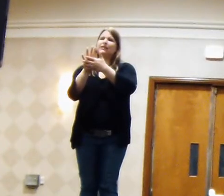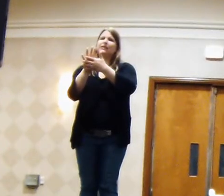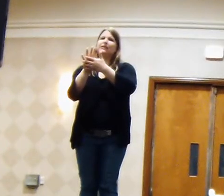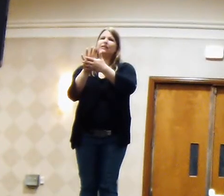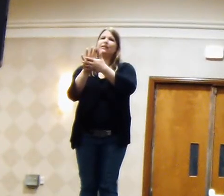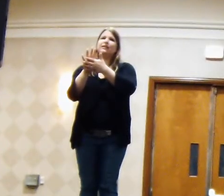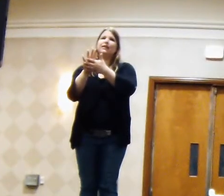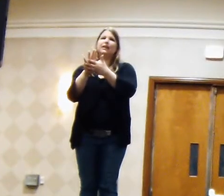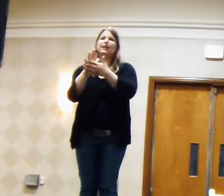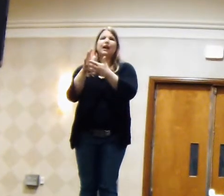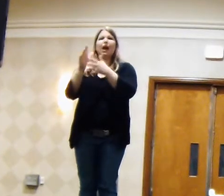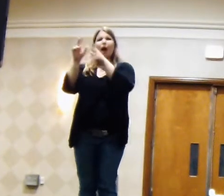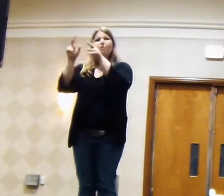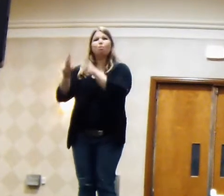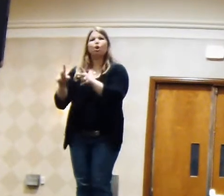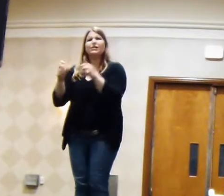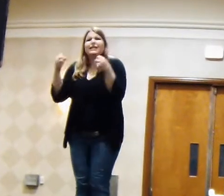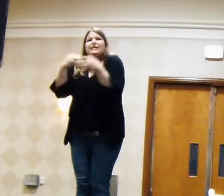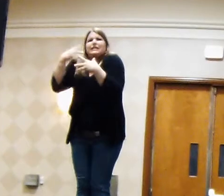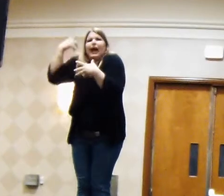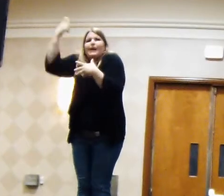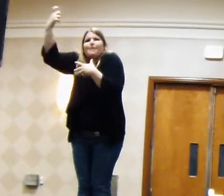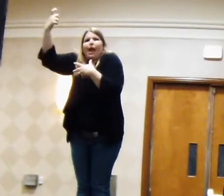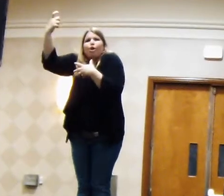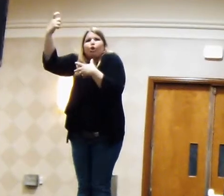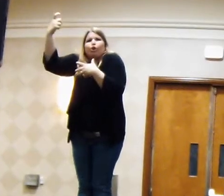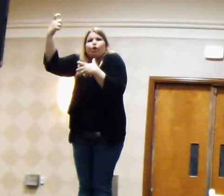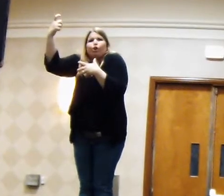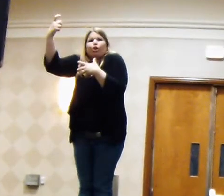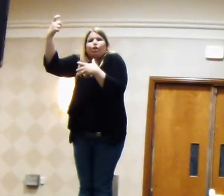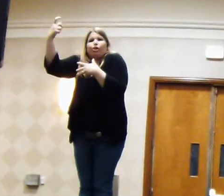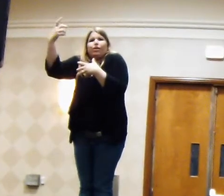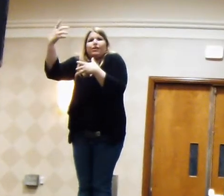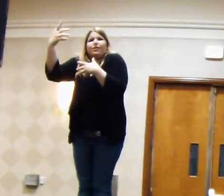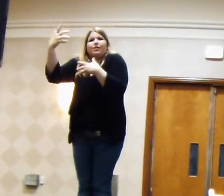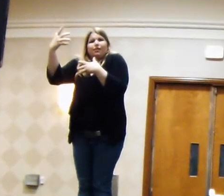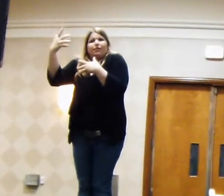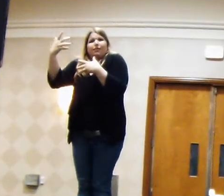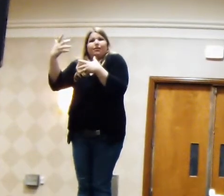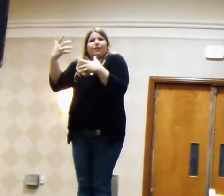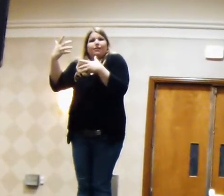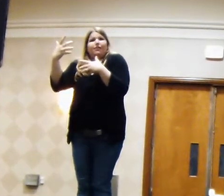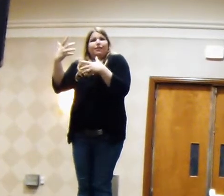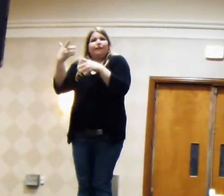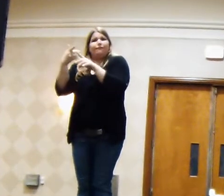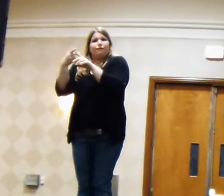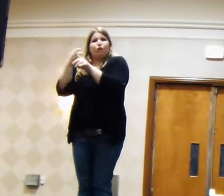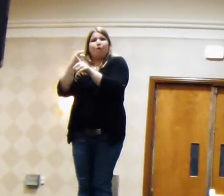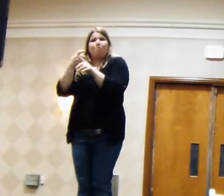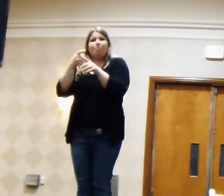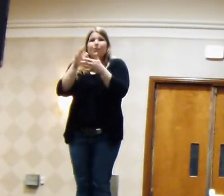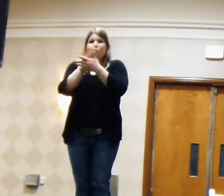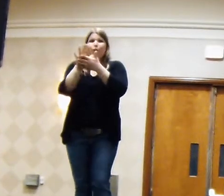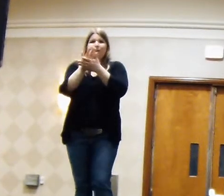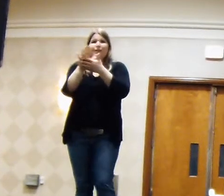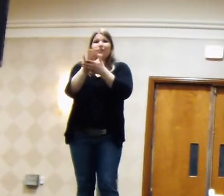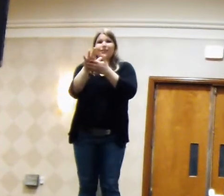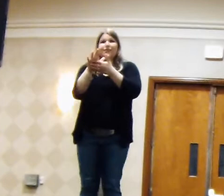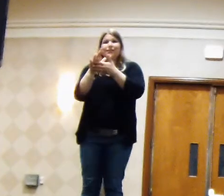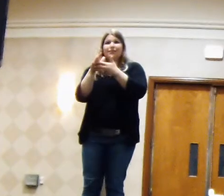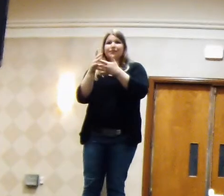Basically, it was someone's nightmare, and that's where the idea came from for the original script.